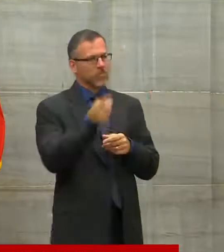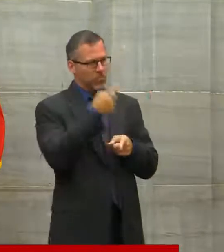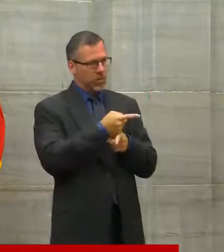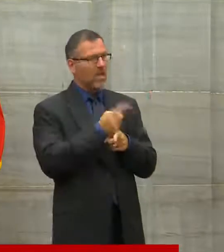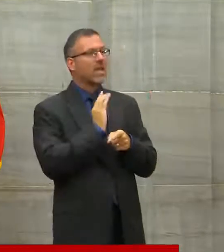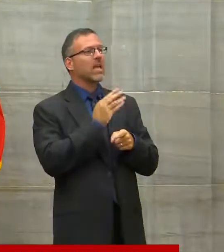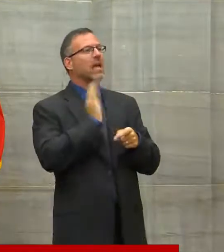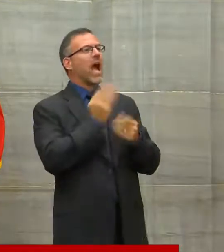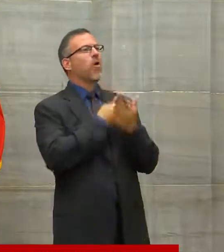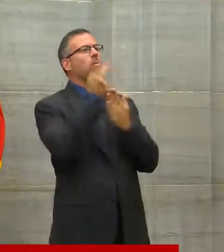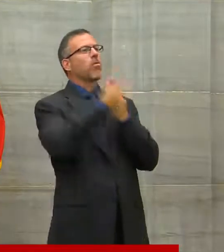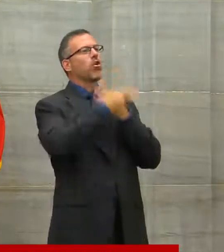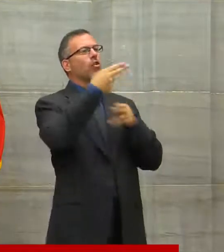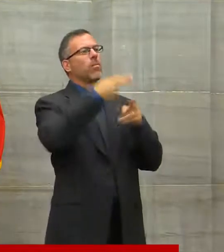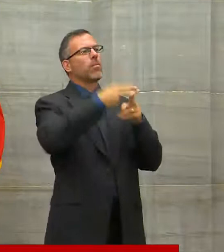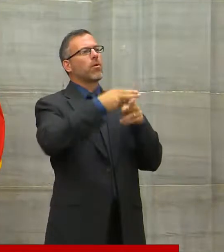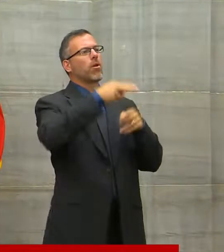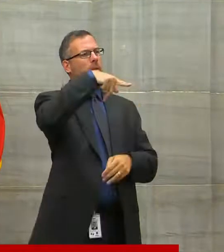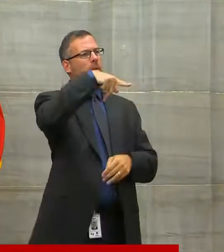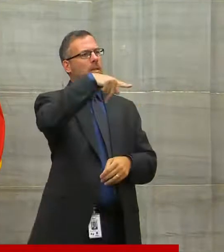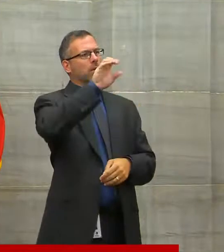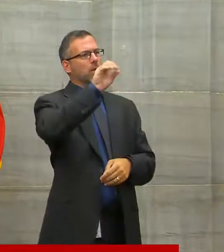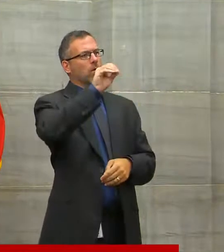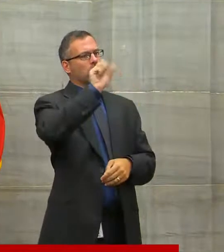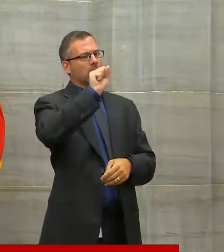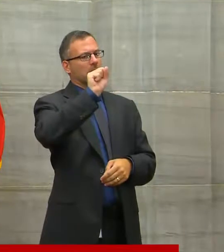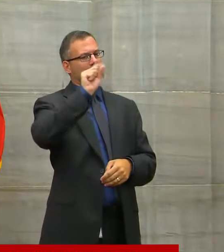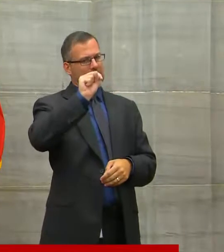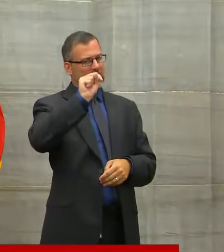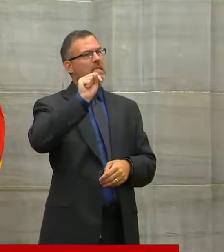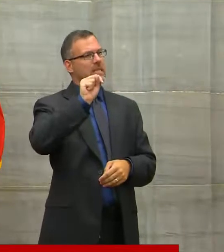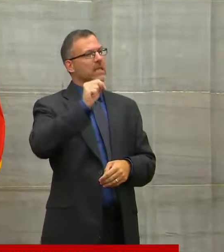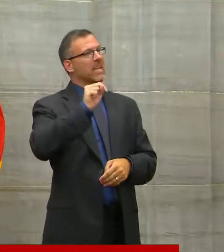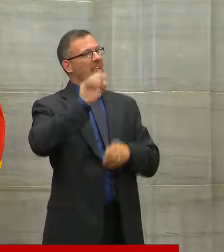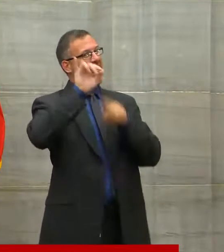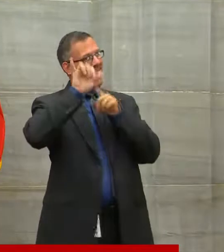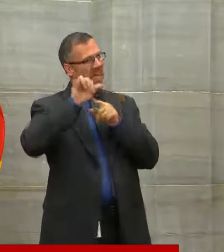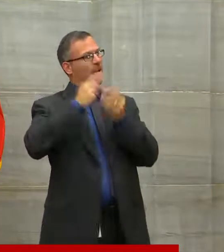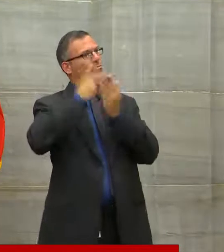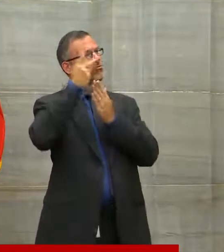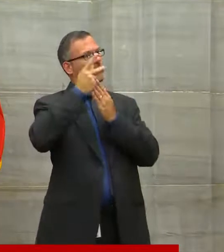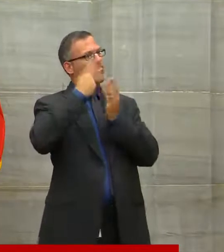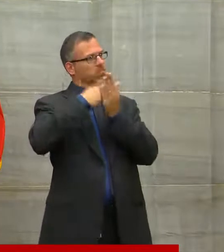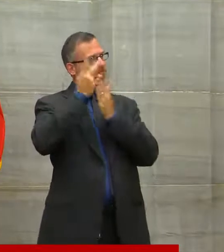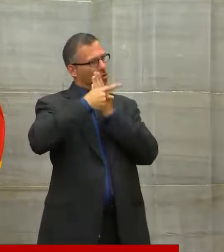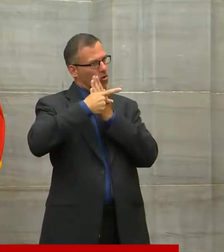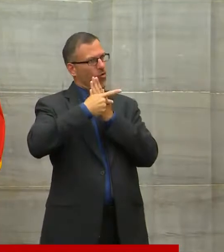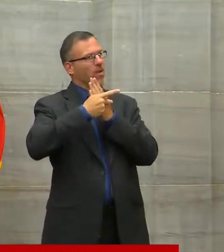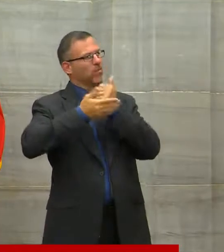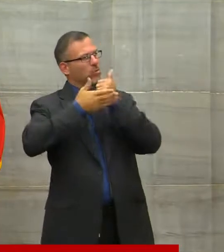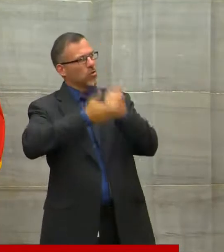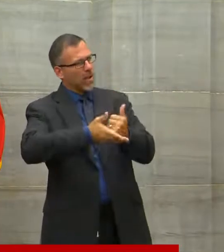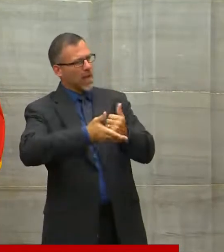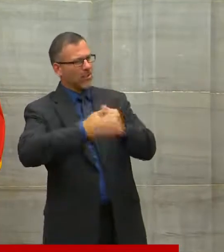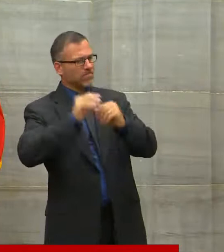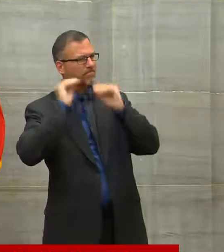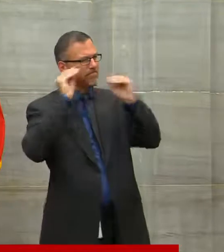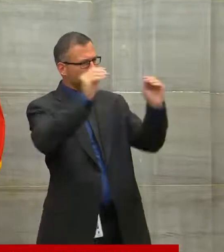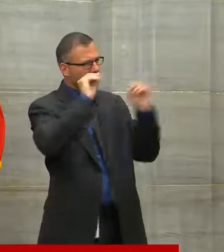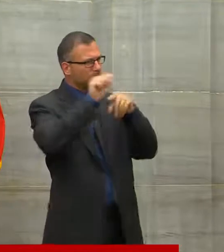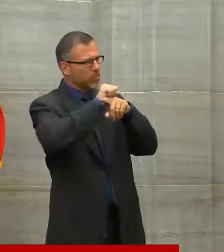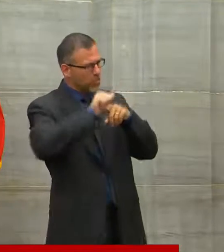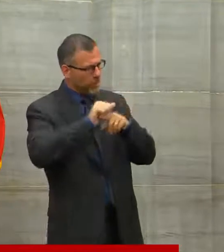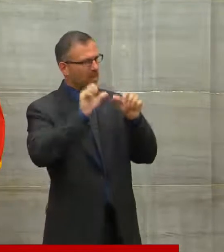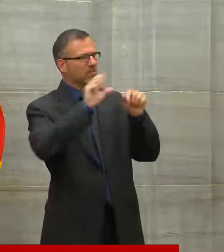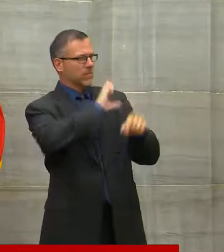is to be sure that we put that information in writing, and then it's followed by. And those agencies have that